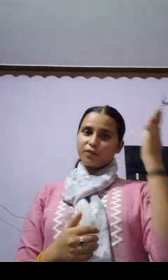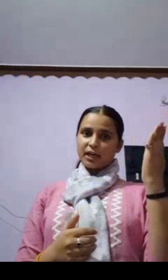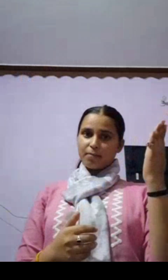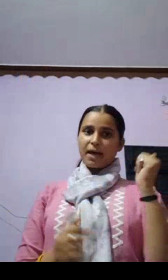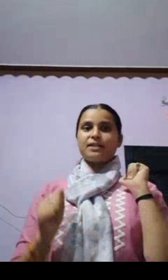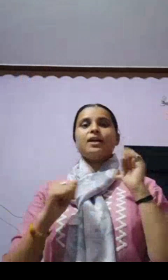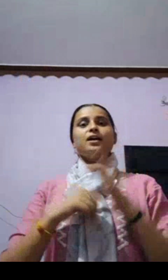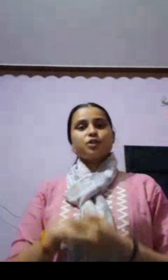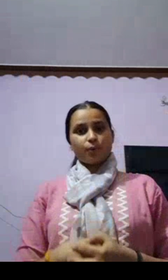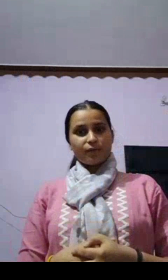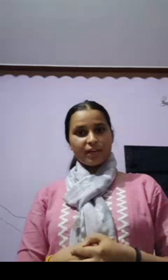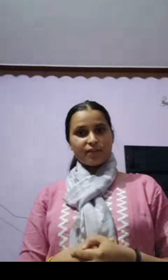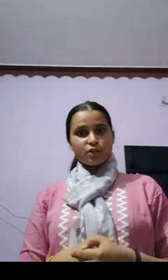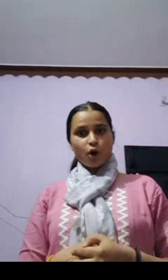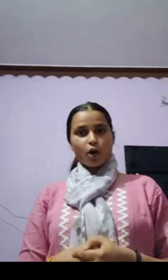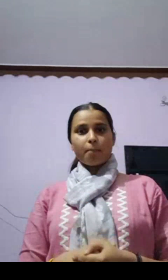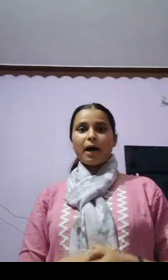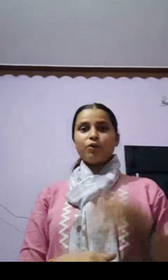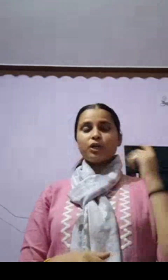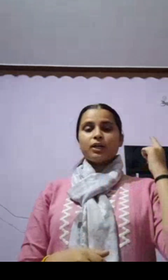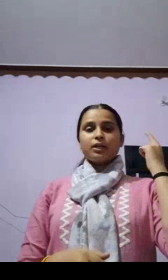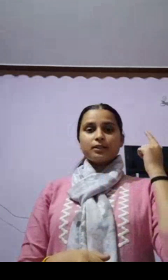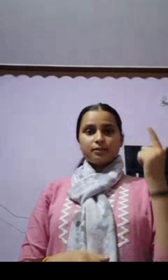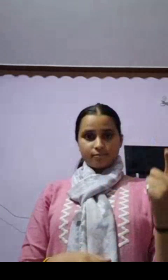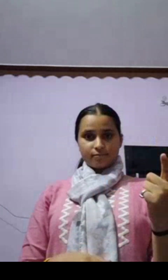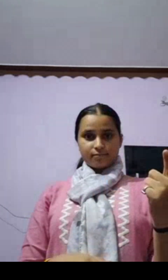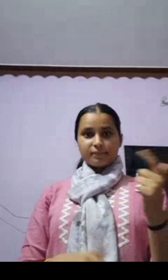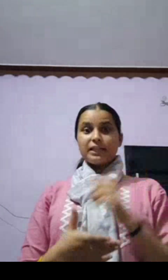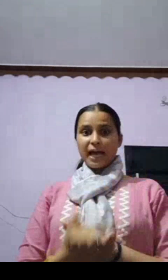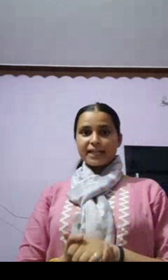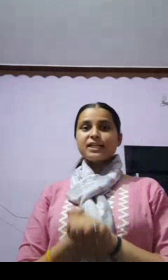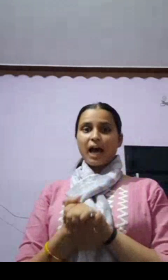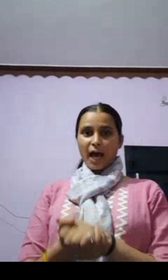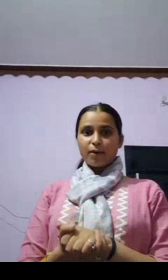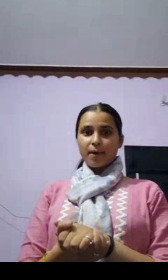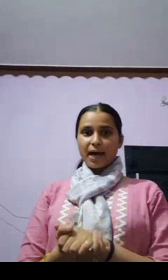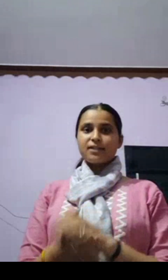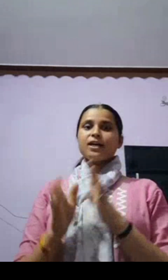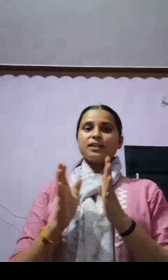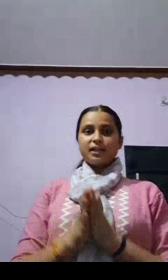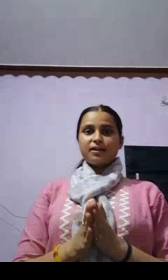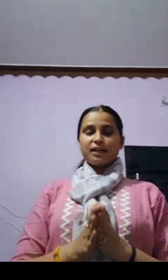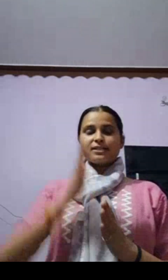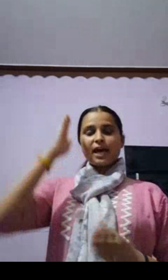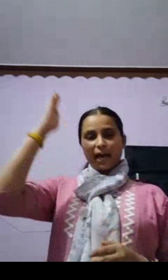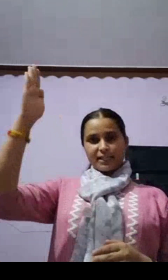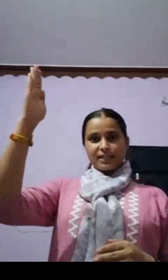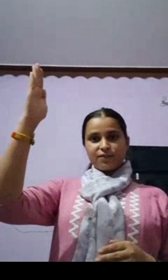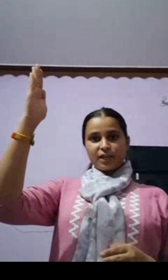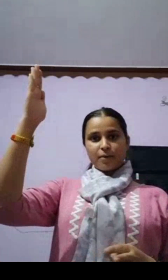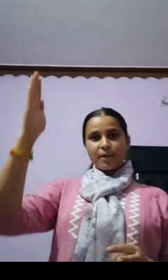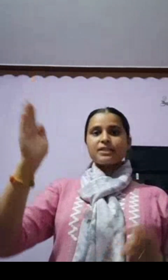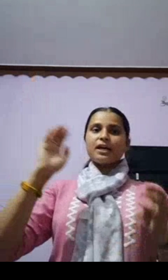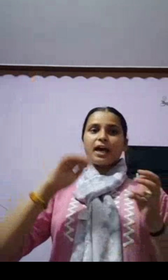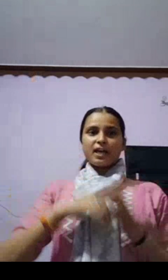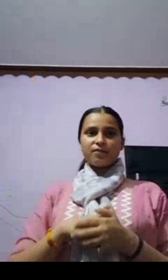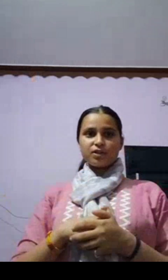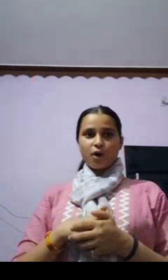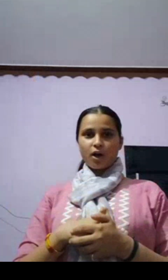A band. So when we talk about light I band, there is actin filament, and